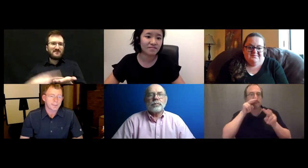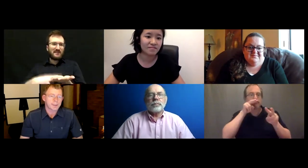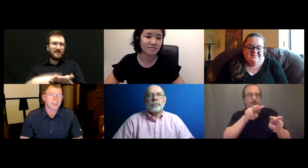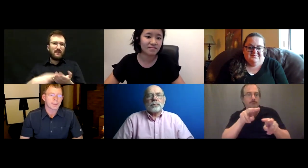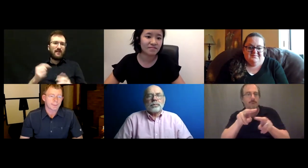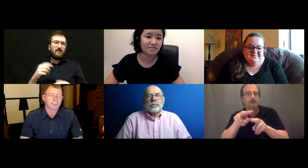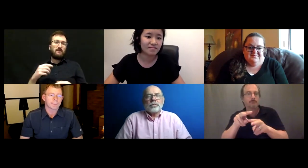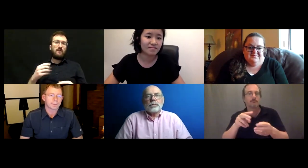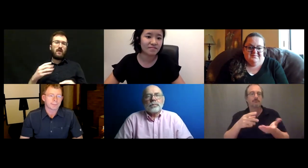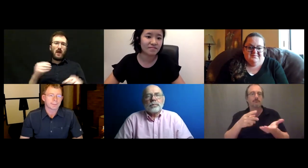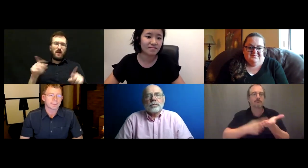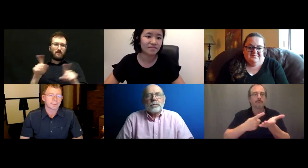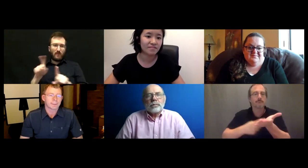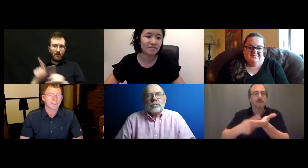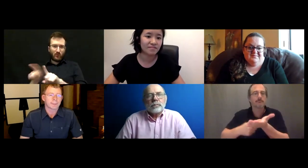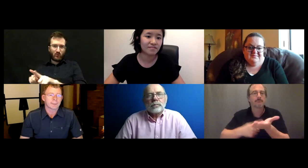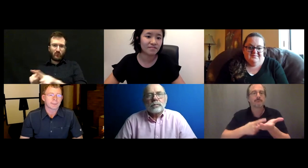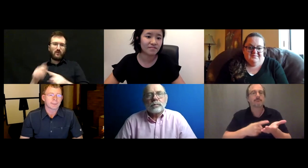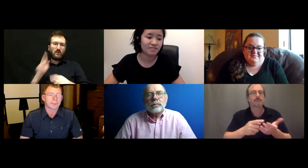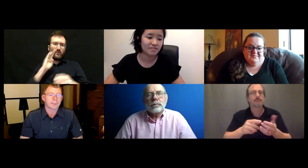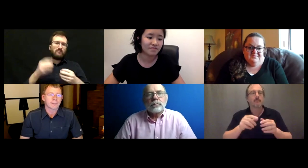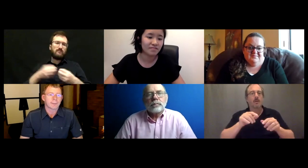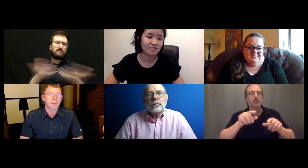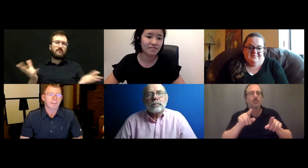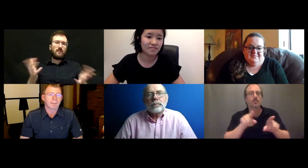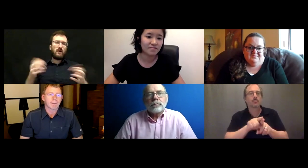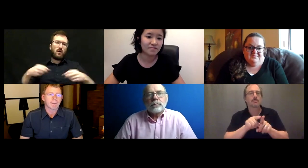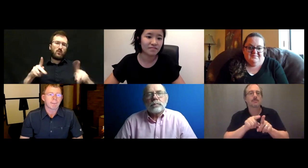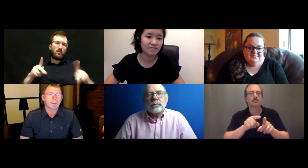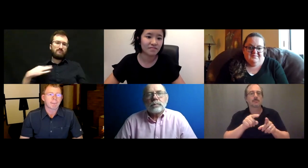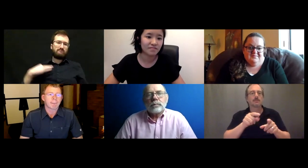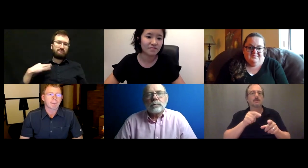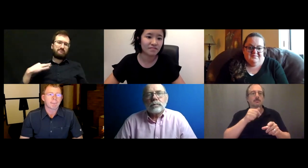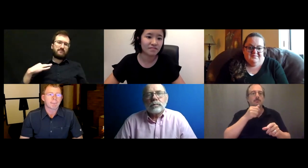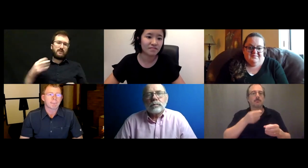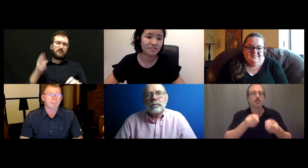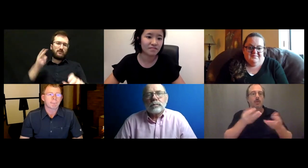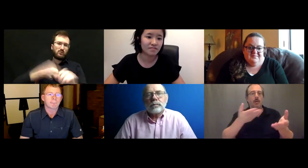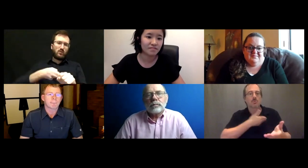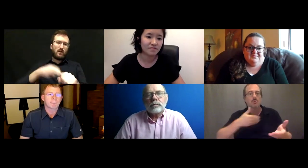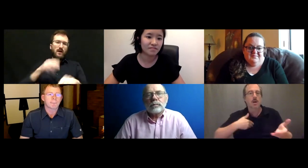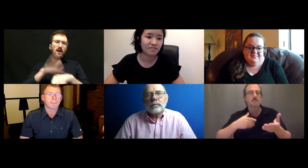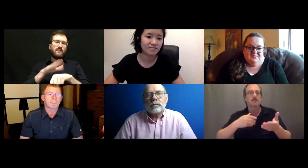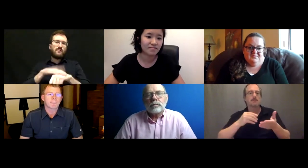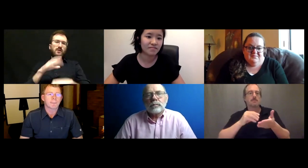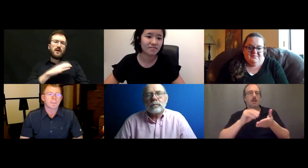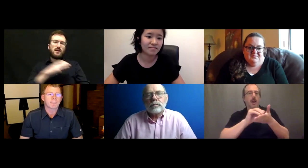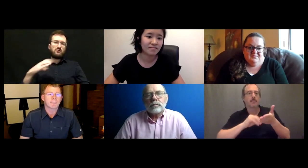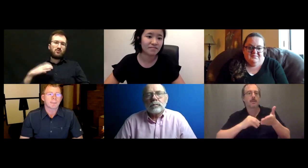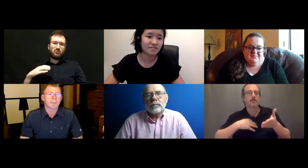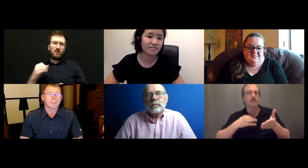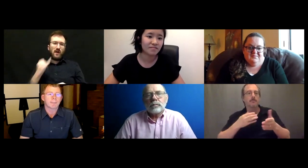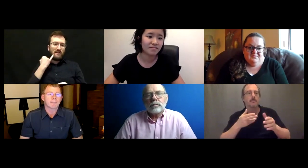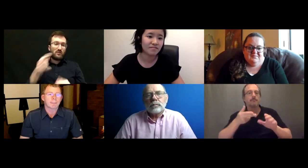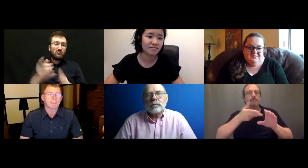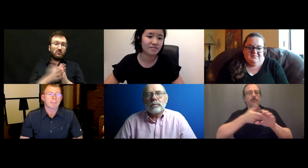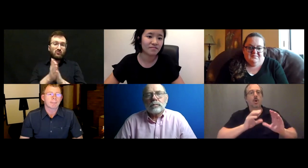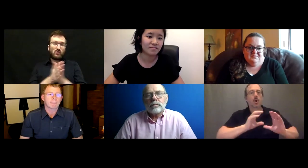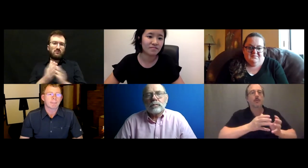register and come and have a look. We'll also be talking about opportunities where